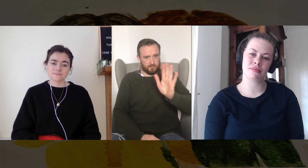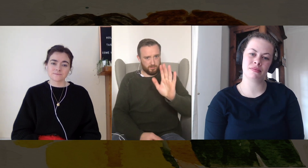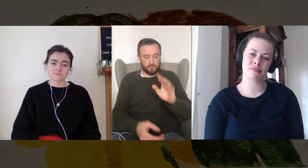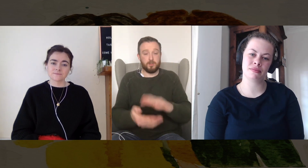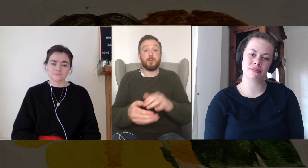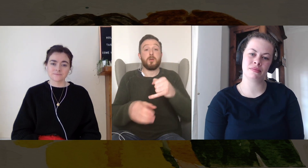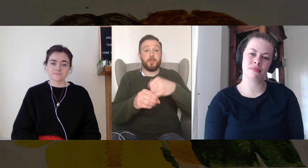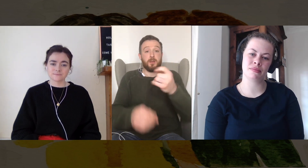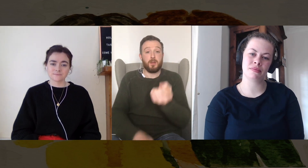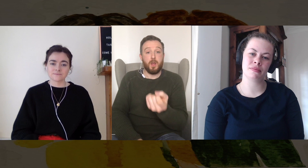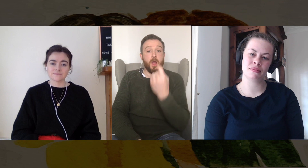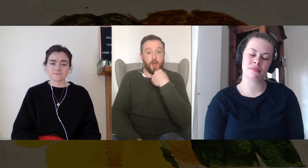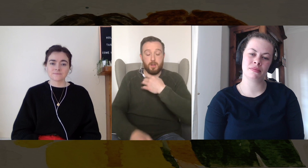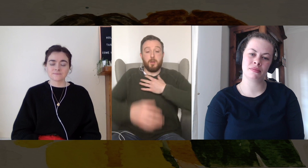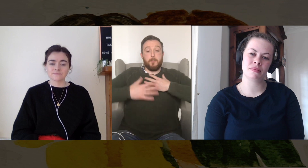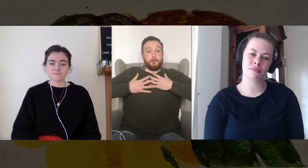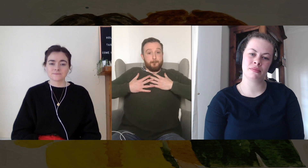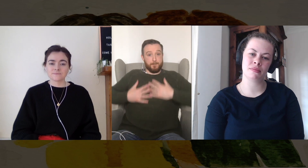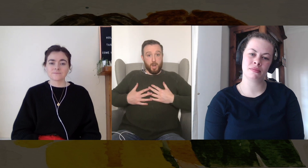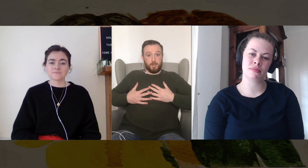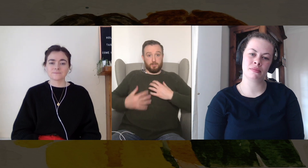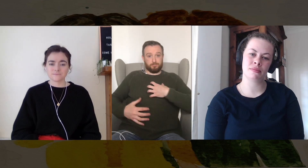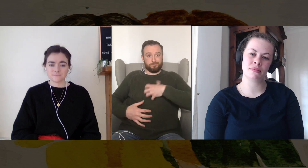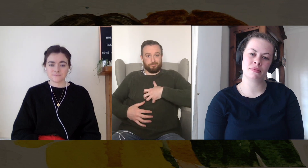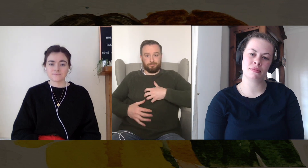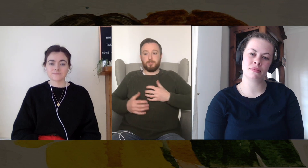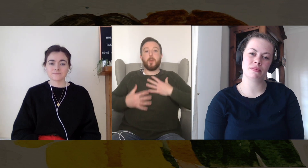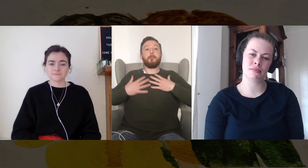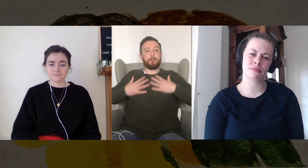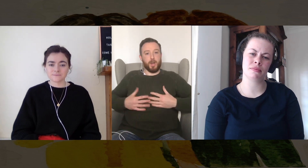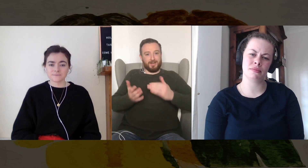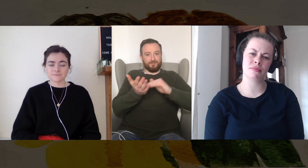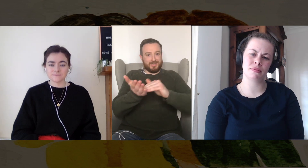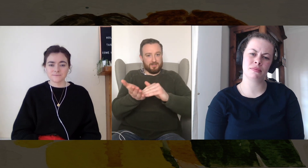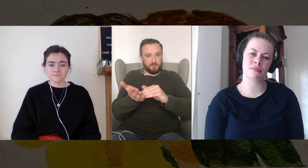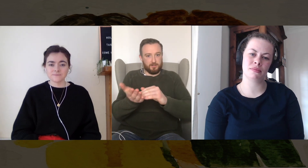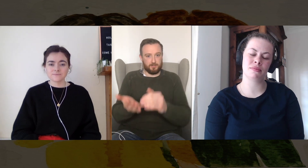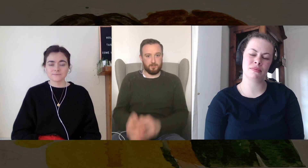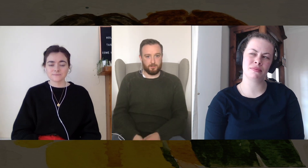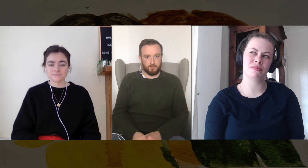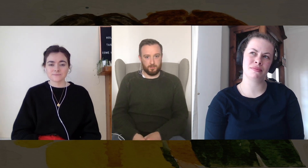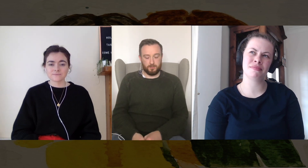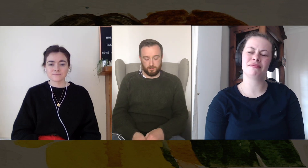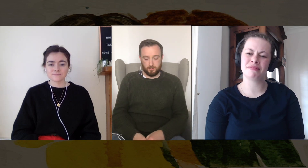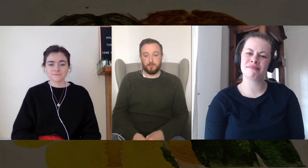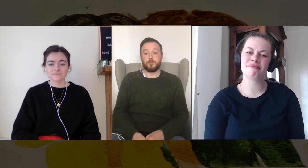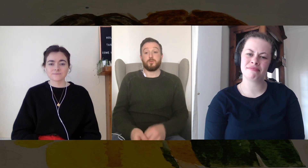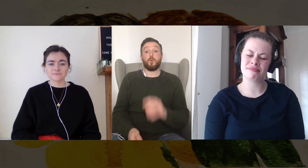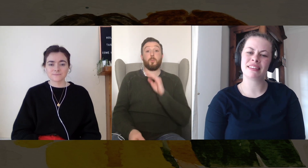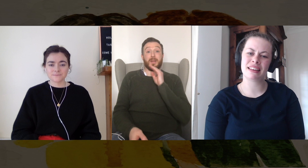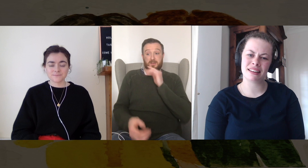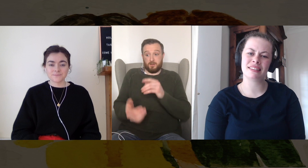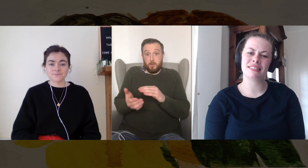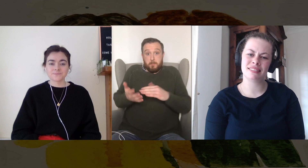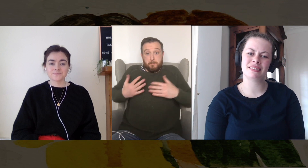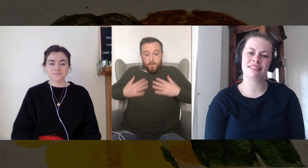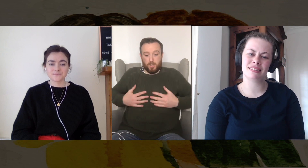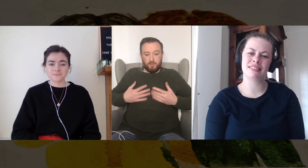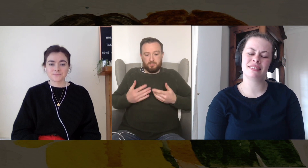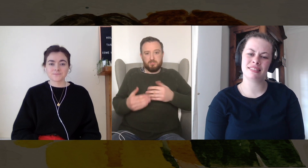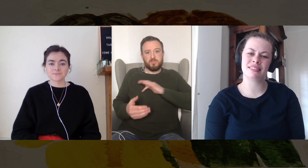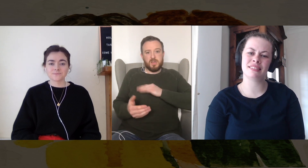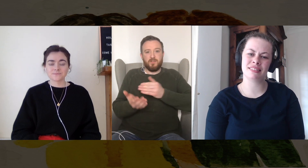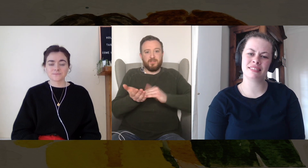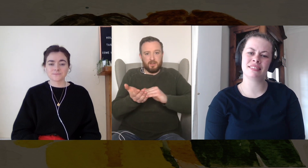will regenerate and heal itself. The doctor didn't do it, the hospital didn't do it. It's the same with medication. Medication doesn't fix you,